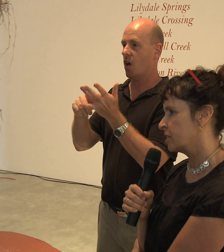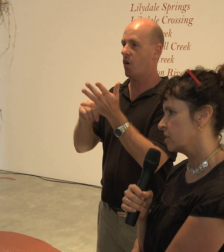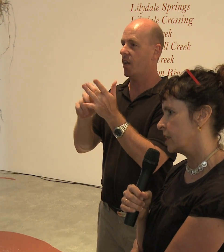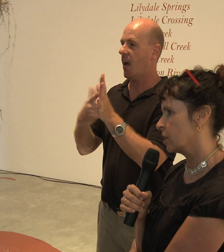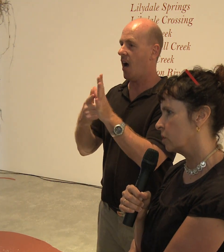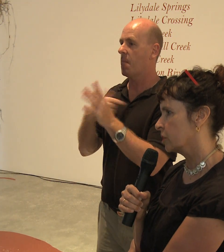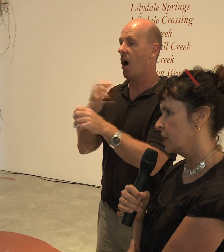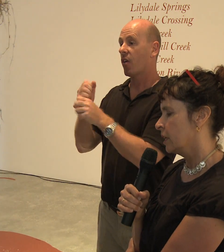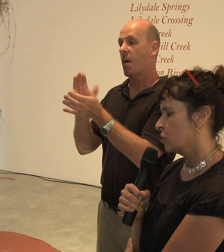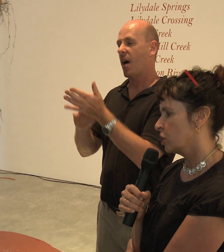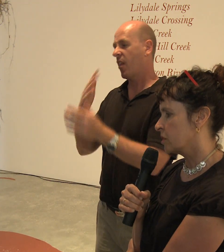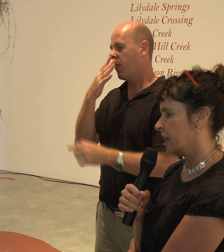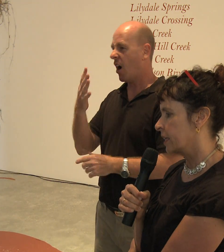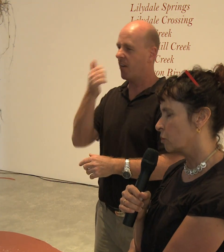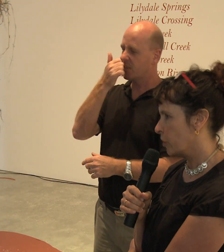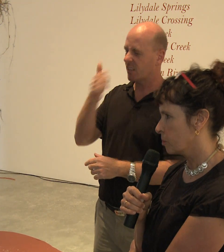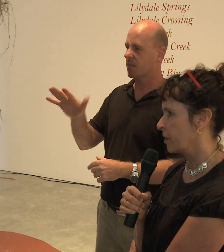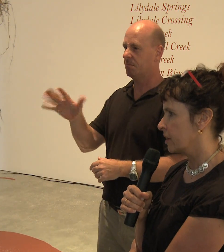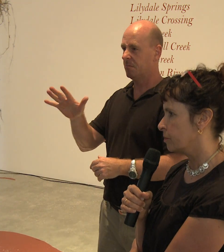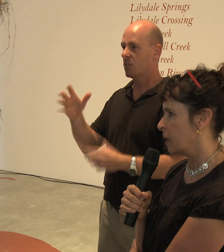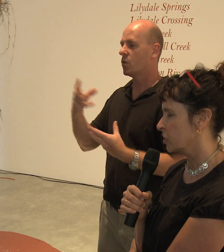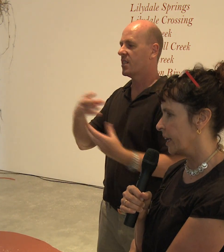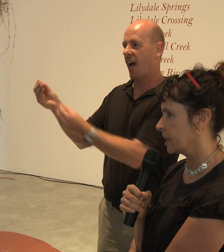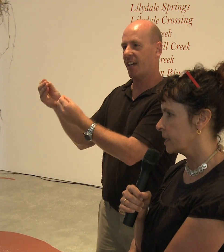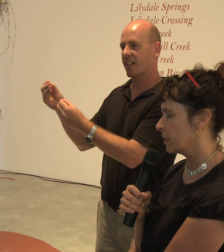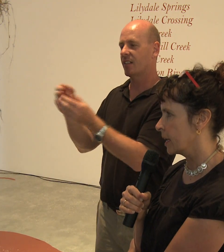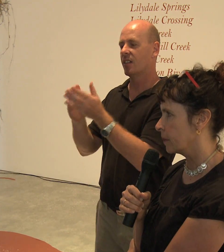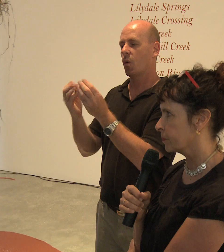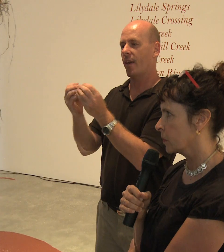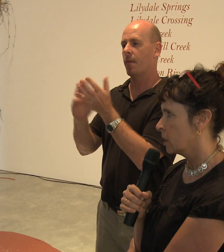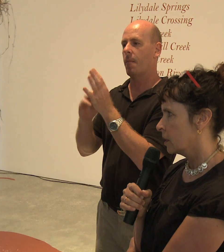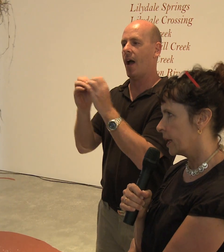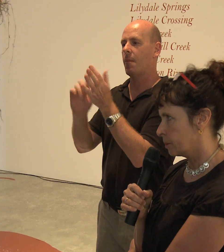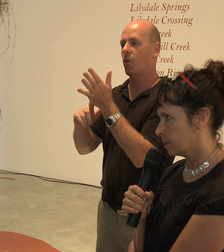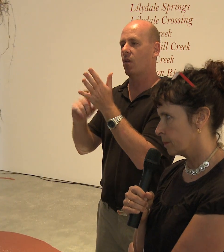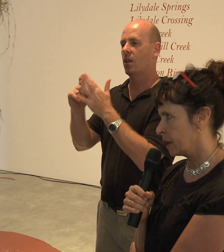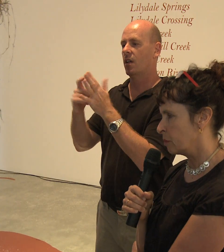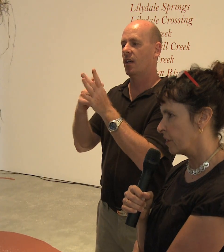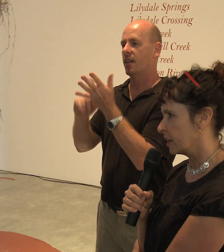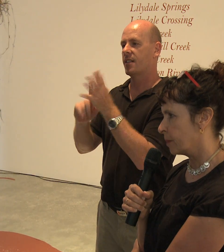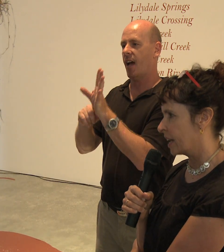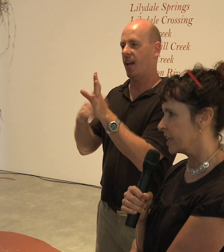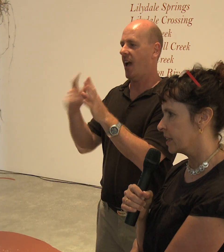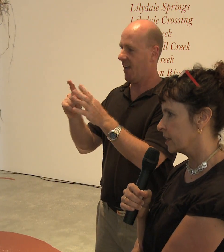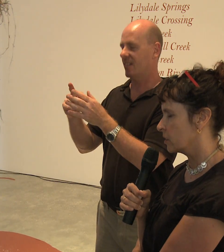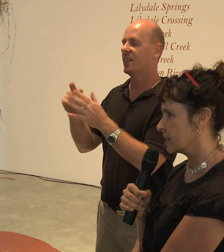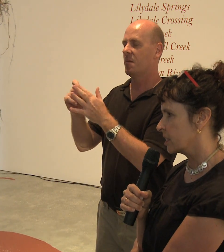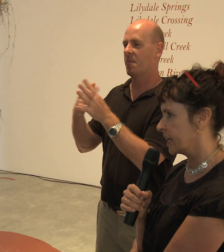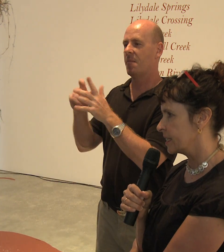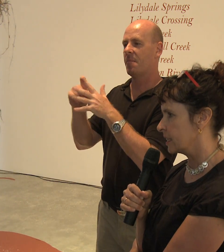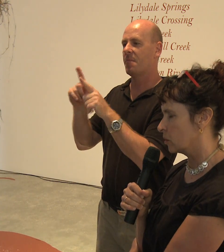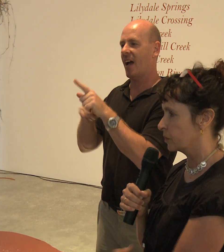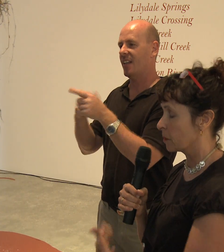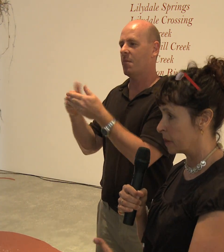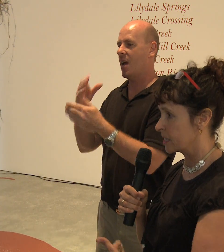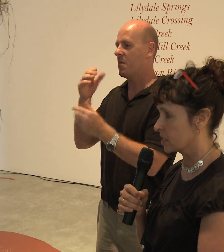5 or 6 years old, she was taken with her mother, Mabel Daly, and baby brother Paddy and little sister